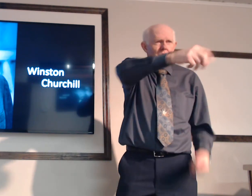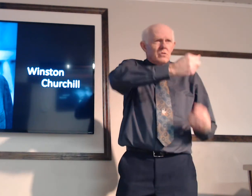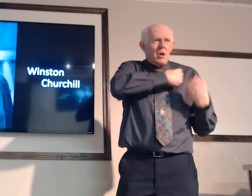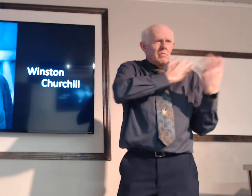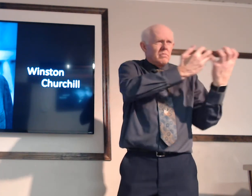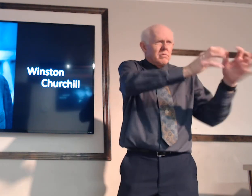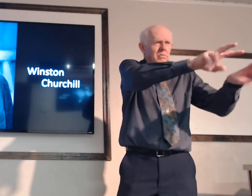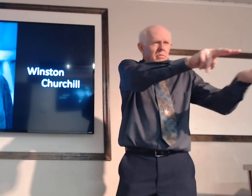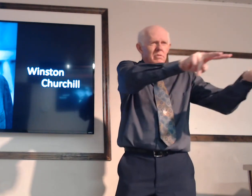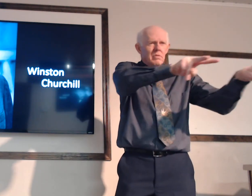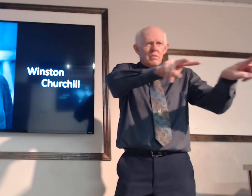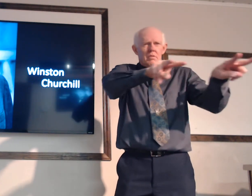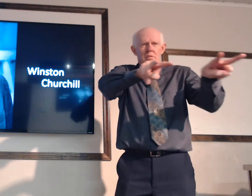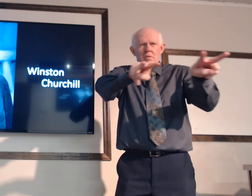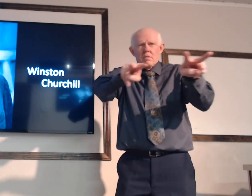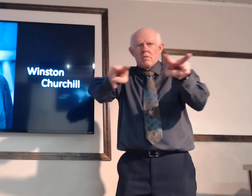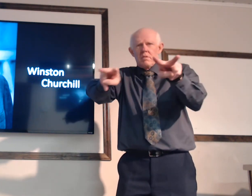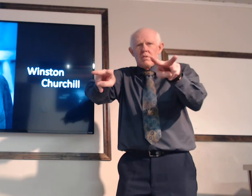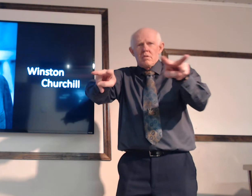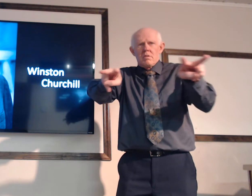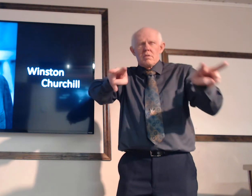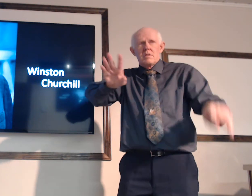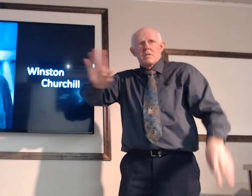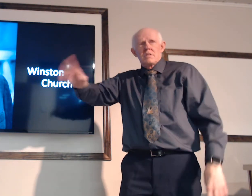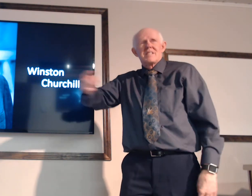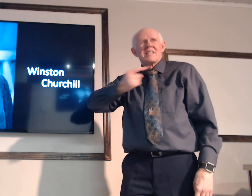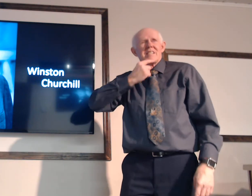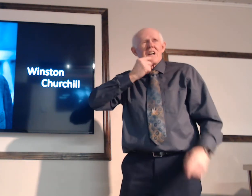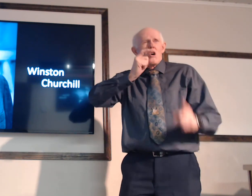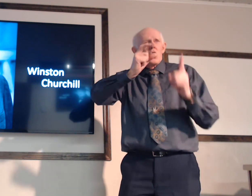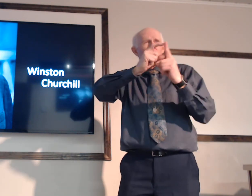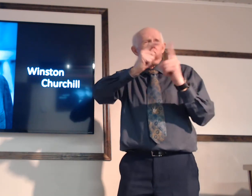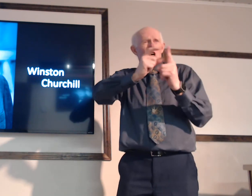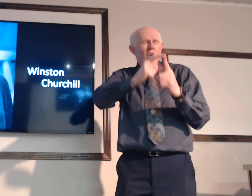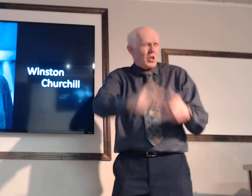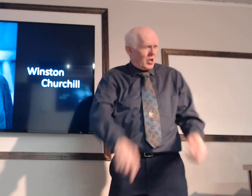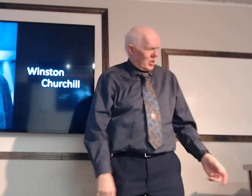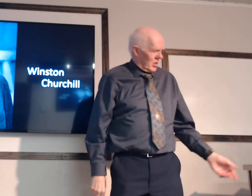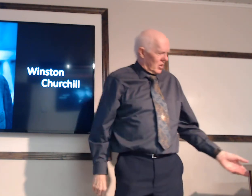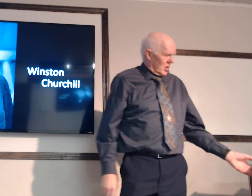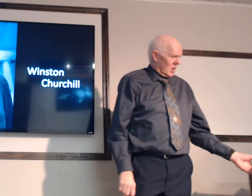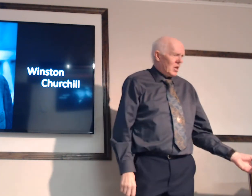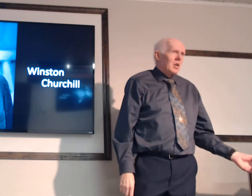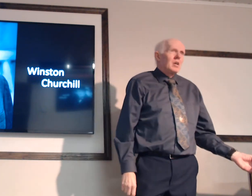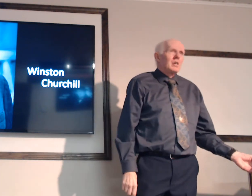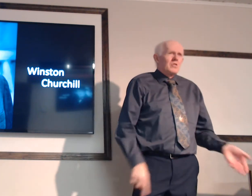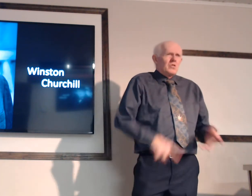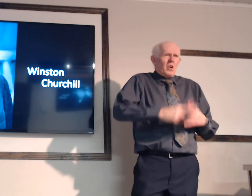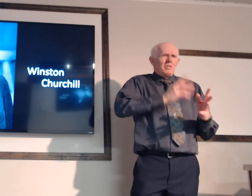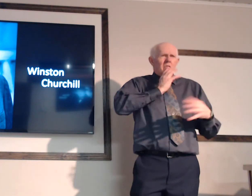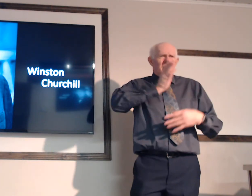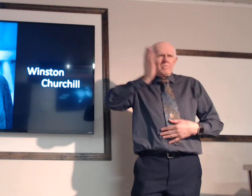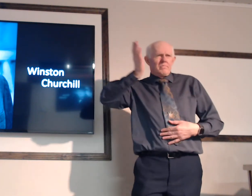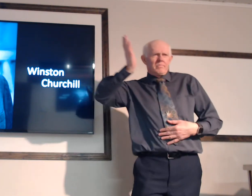at the soldiers sitting out in the audience, and he said these words: